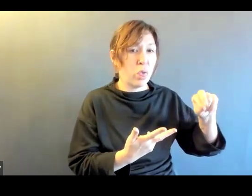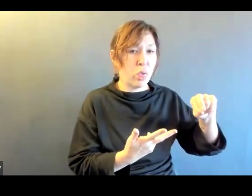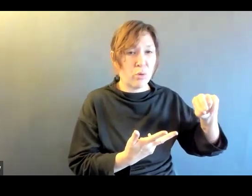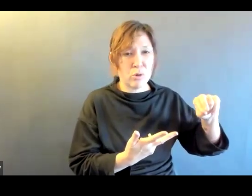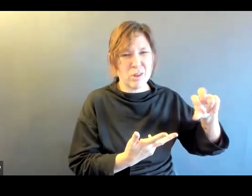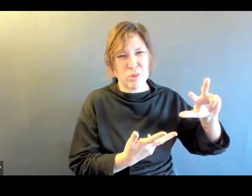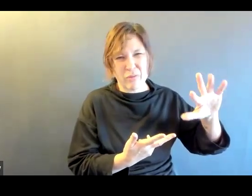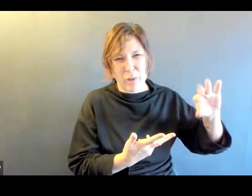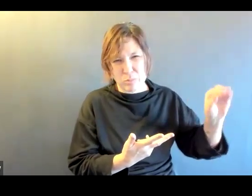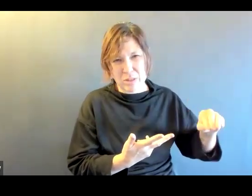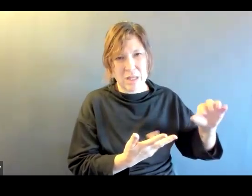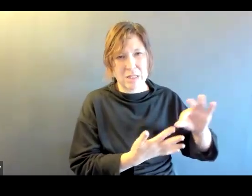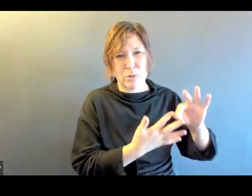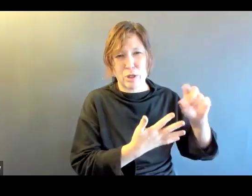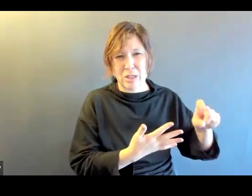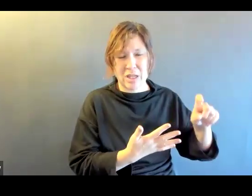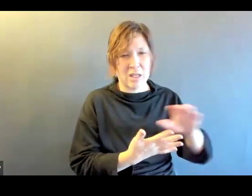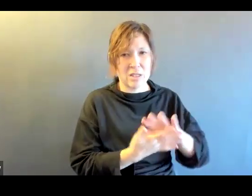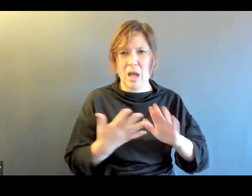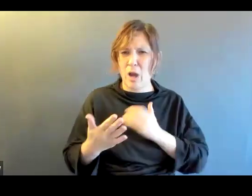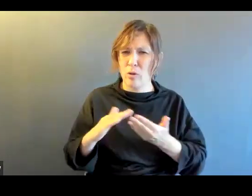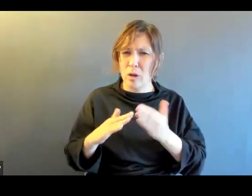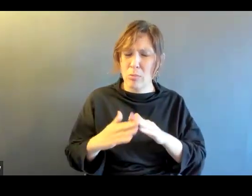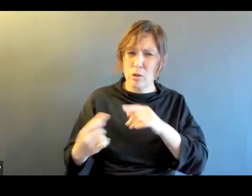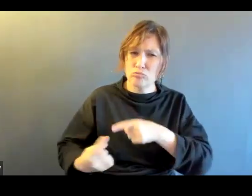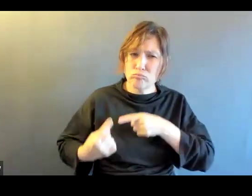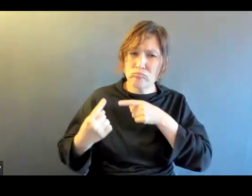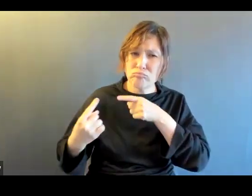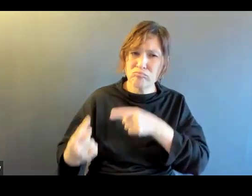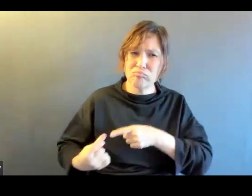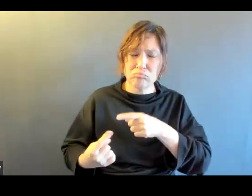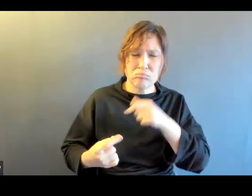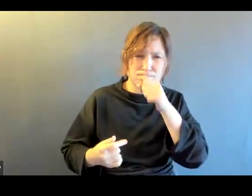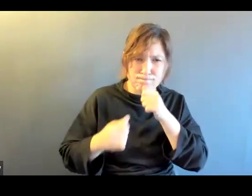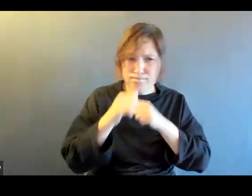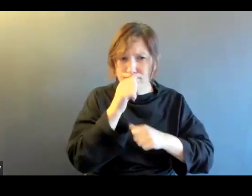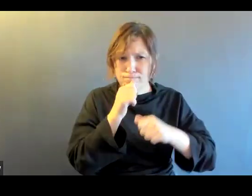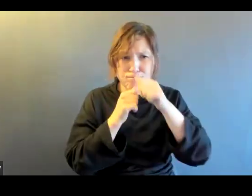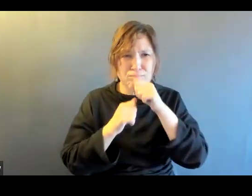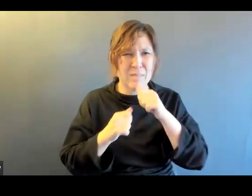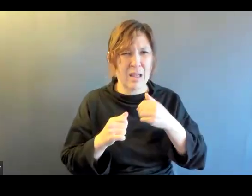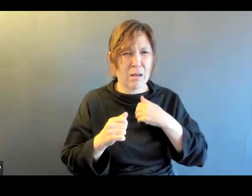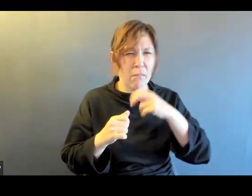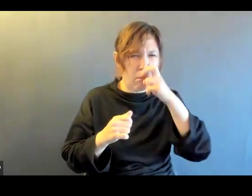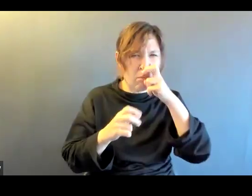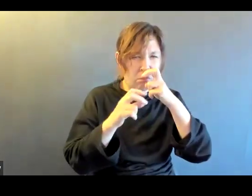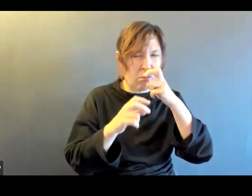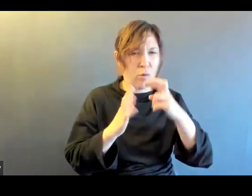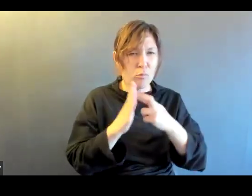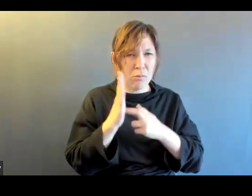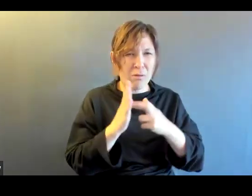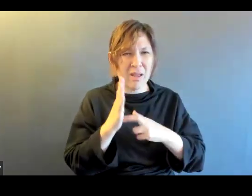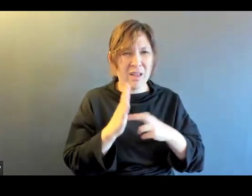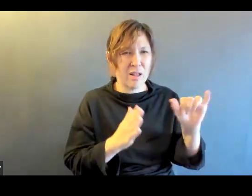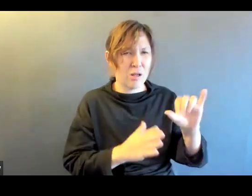community, already faced with the stresses of economic hardship, draconian immigration enforcement, and uncertain SNAP benefits during the